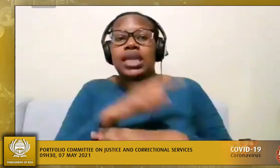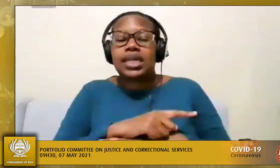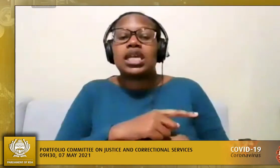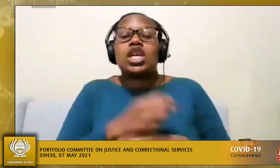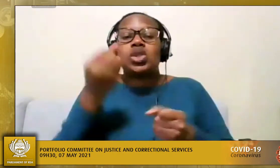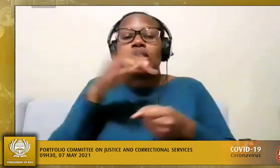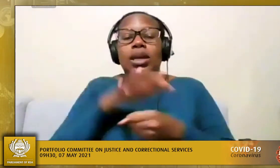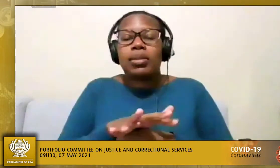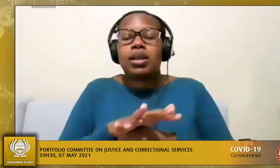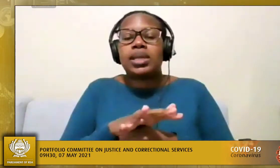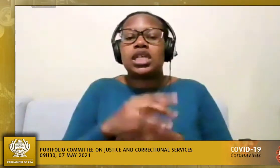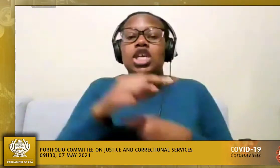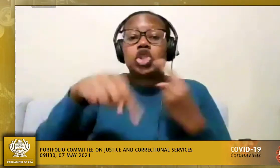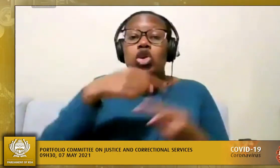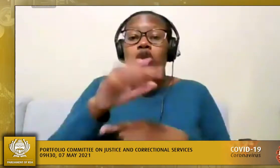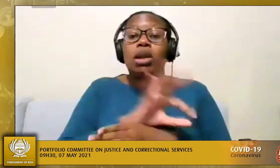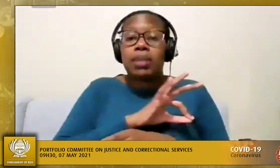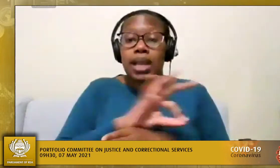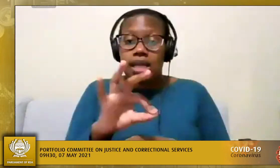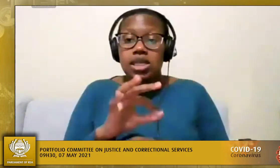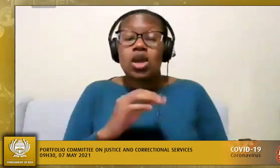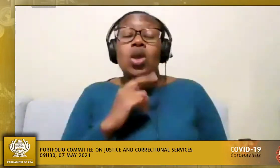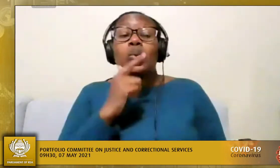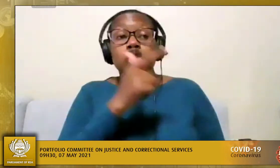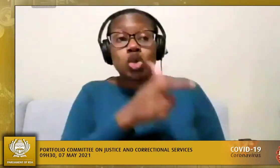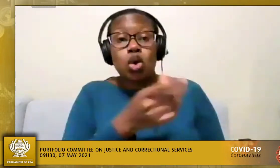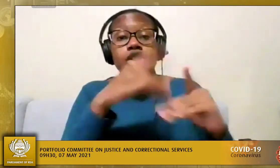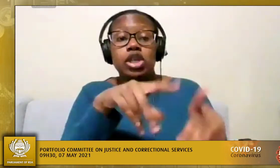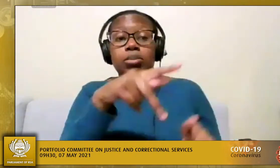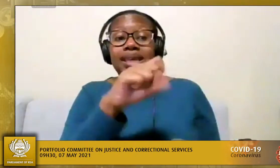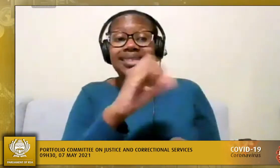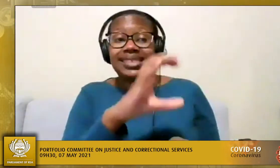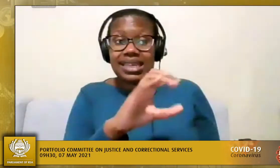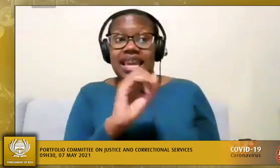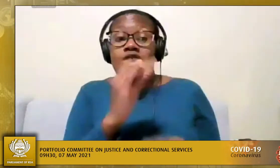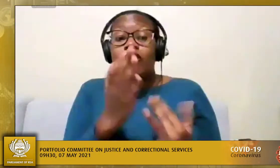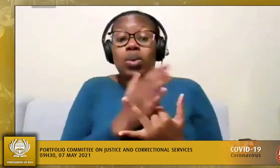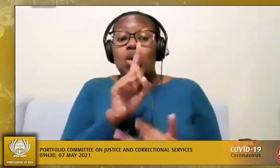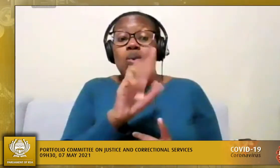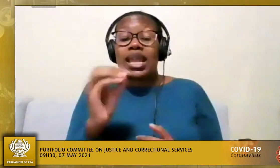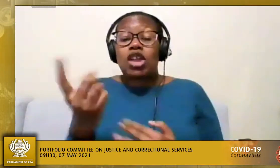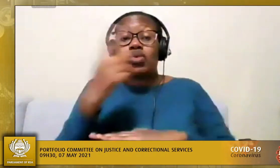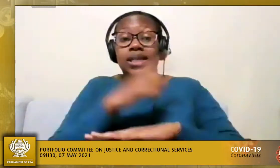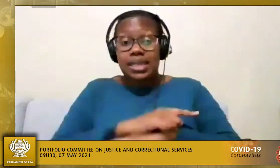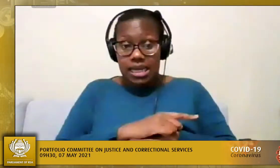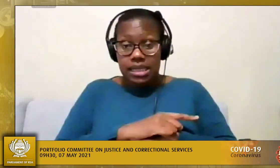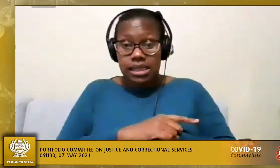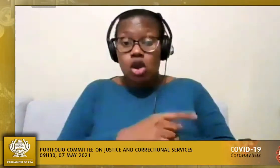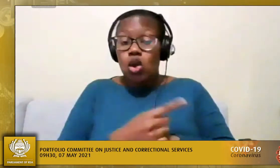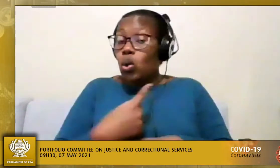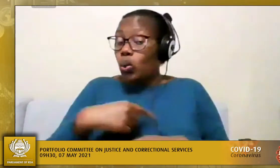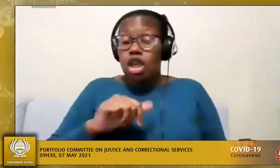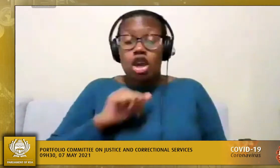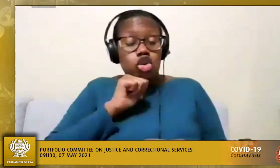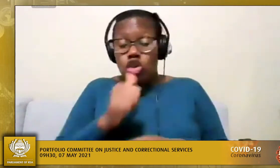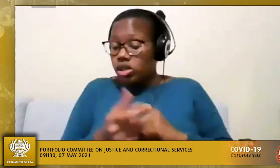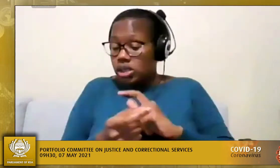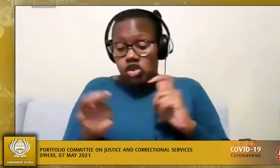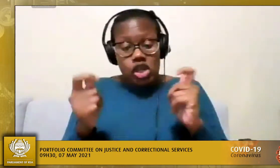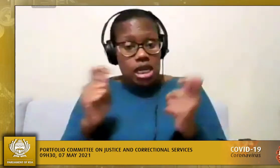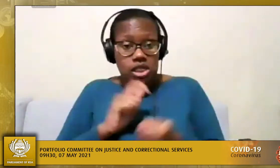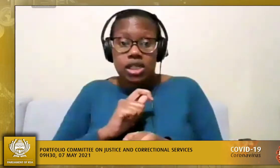we said to him if in 100 days we are not turning the corner we are